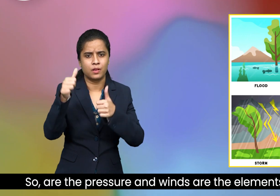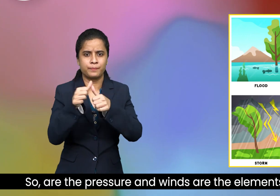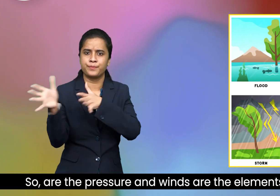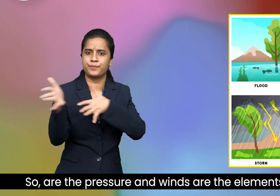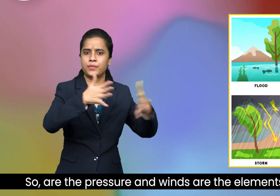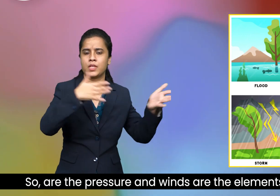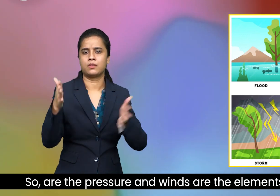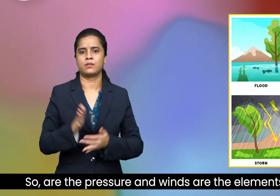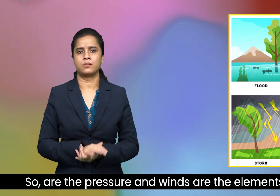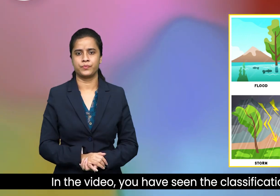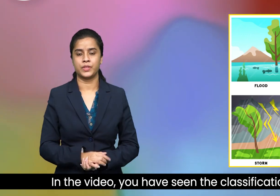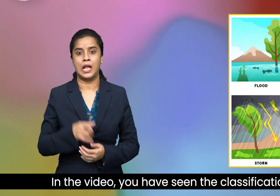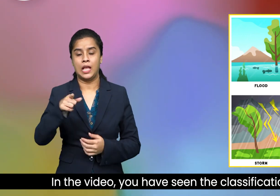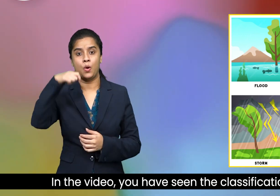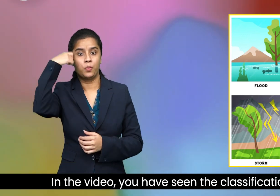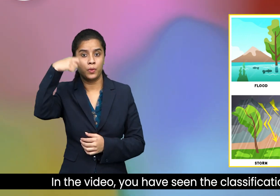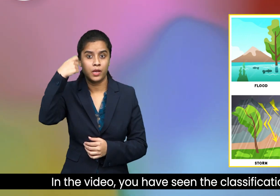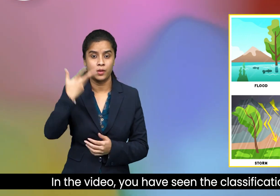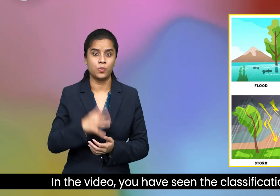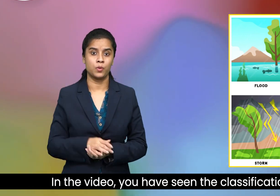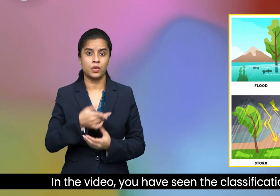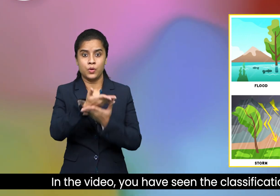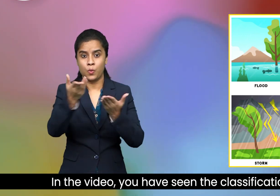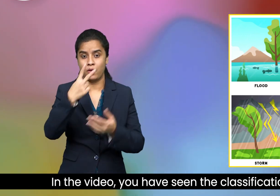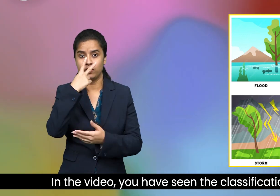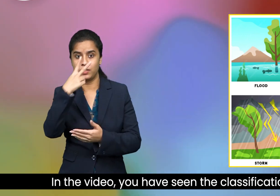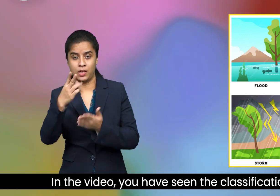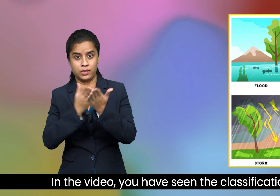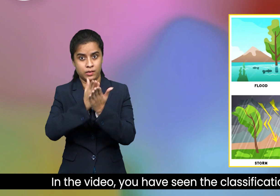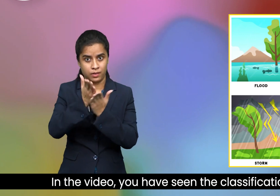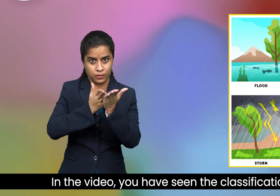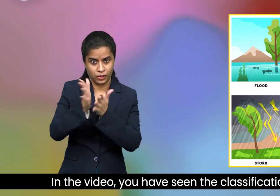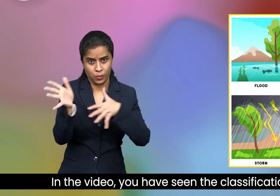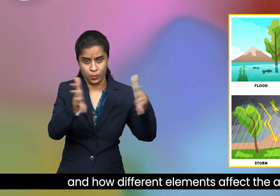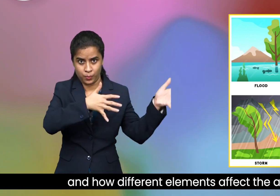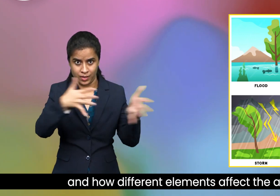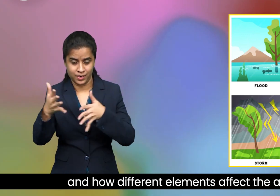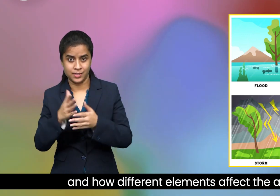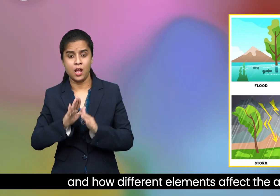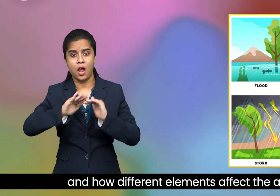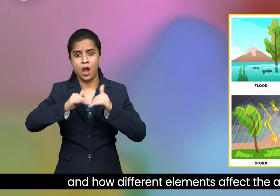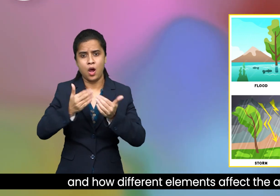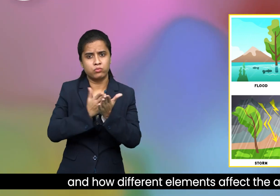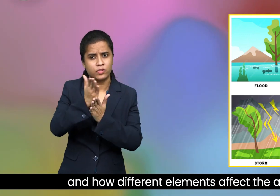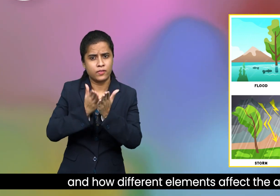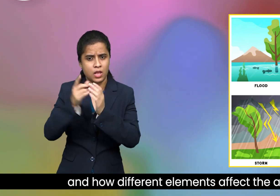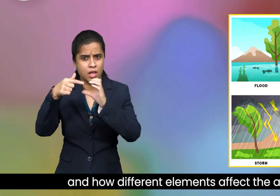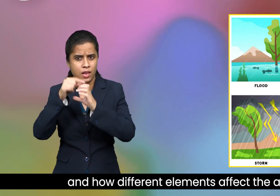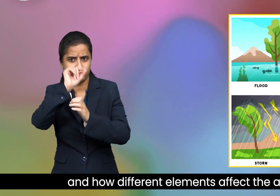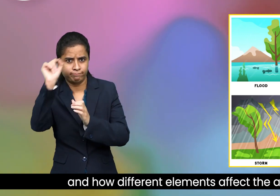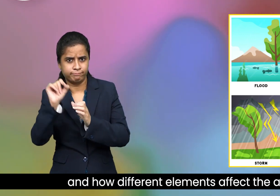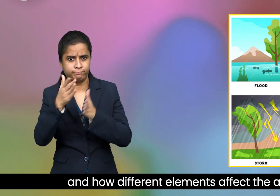atmosphere. In the video, you have seen the classification of winds and how different